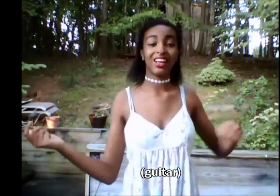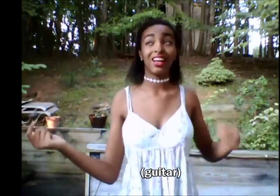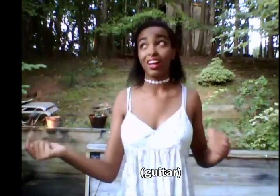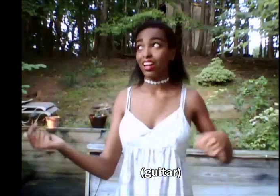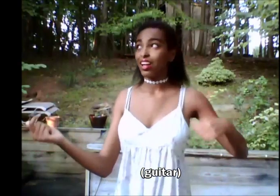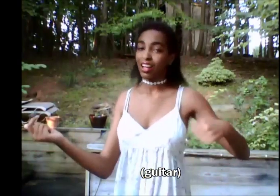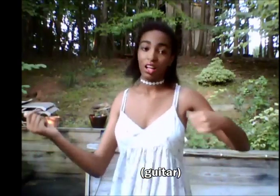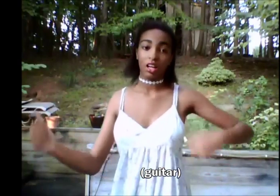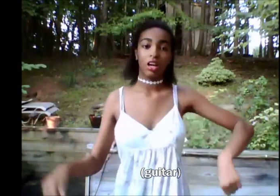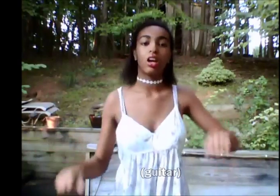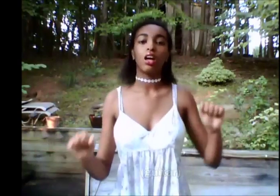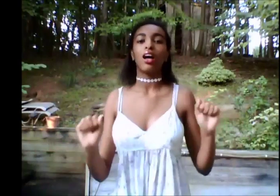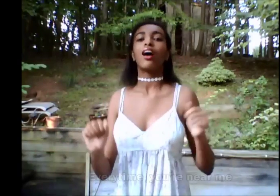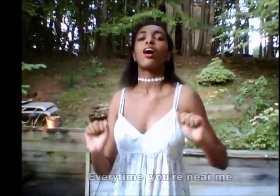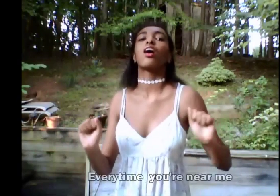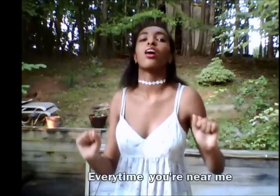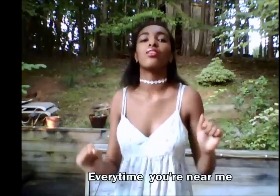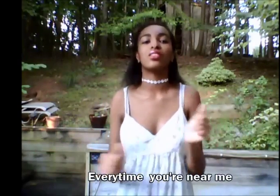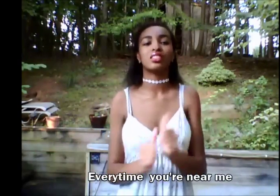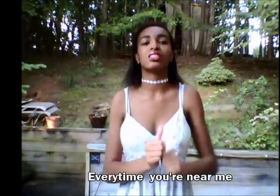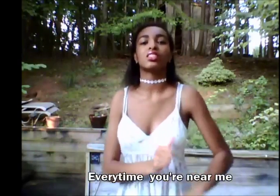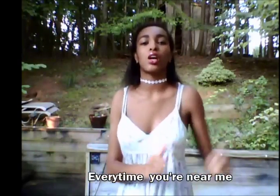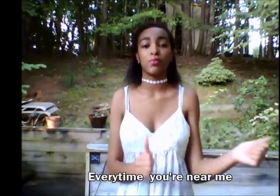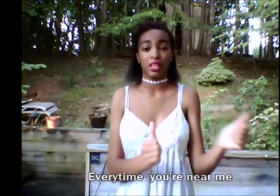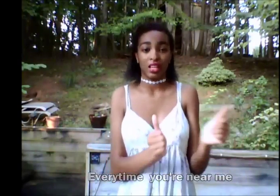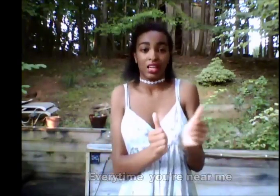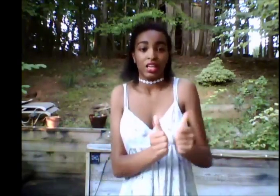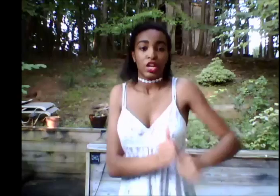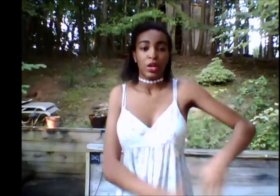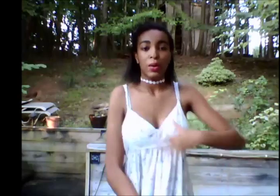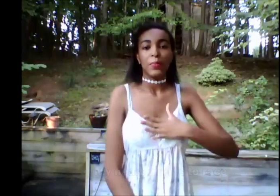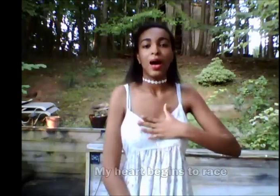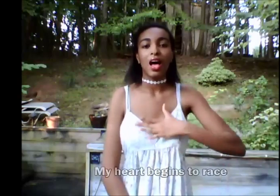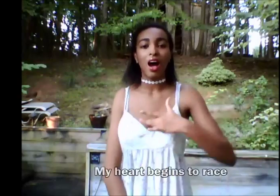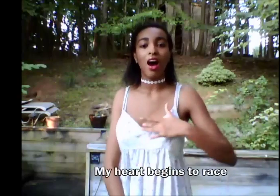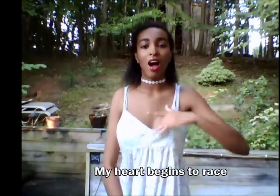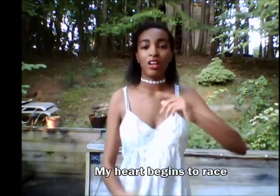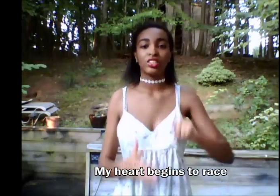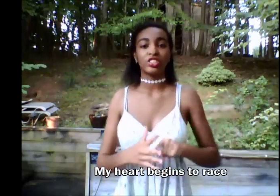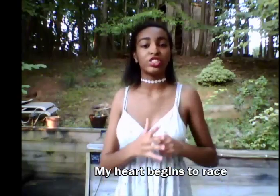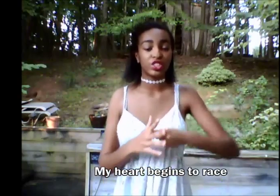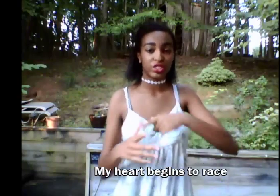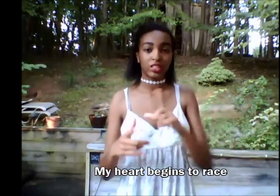Ooh, Won't You Please Stop doisO, yeah oh, ooh,